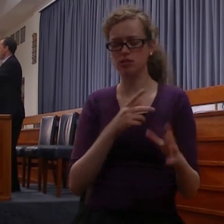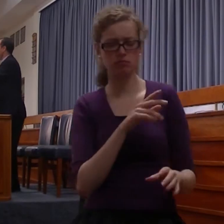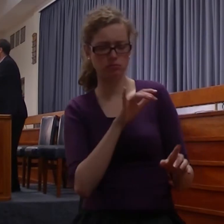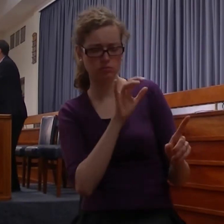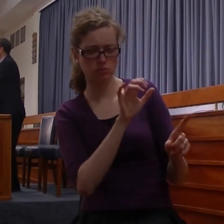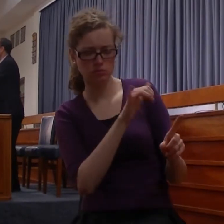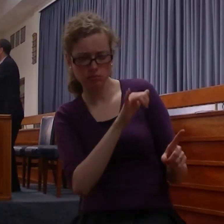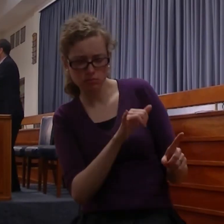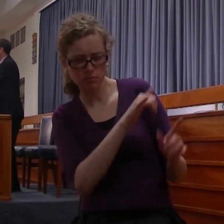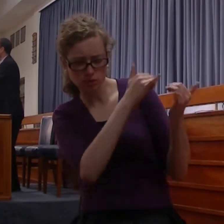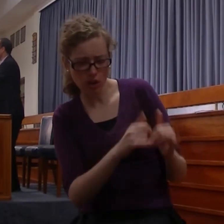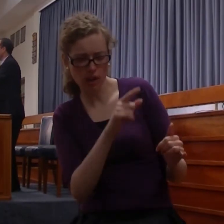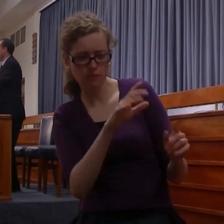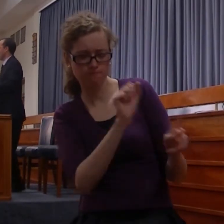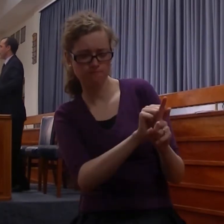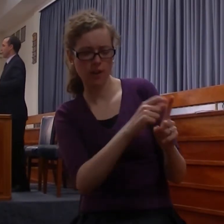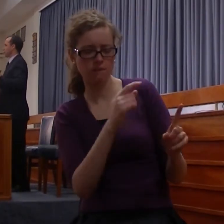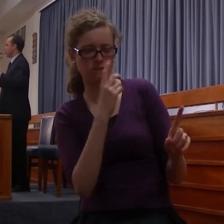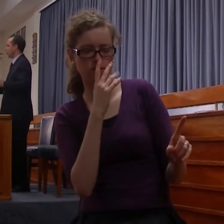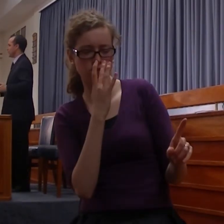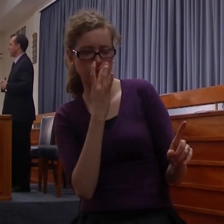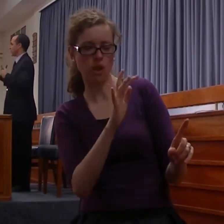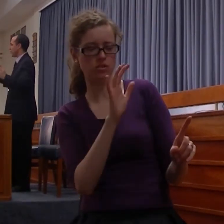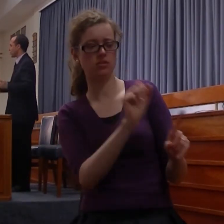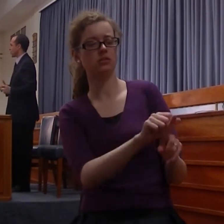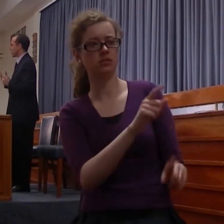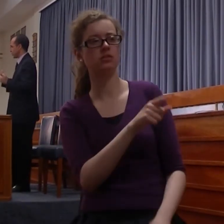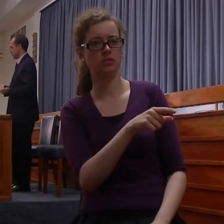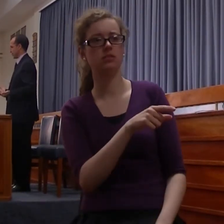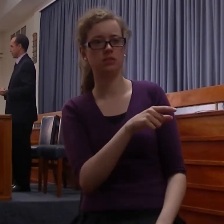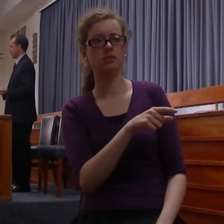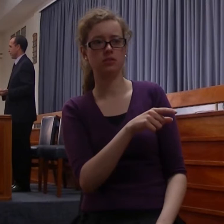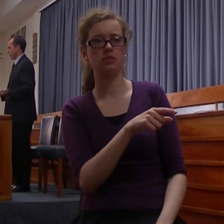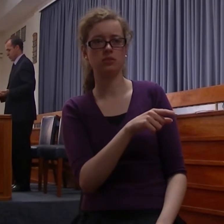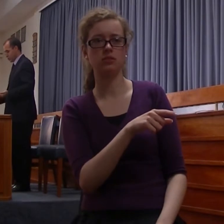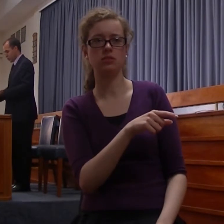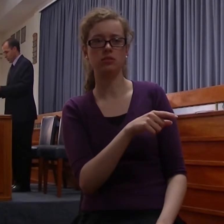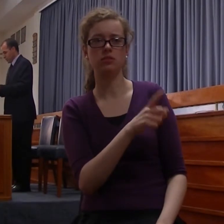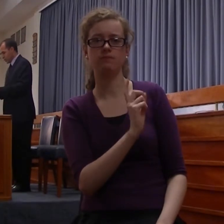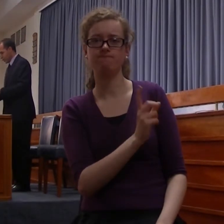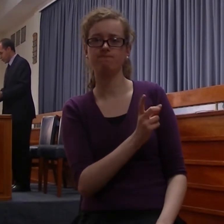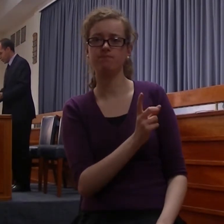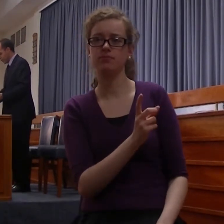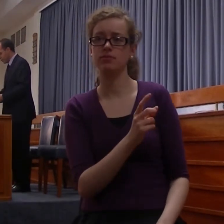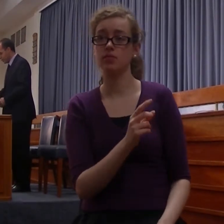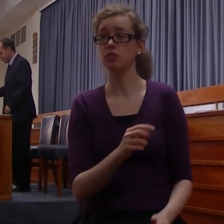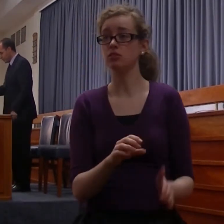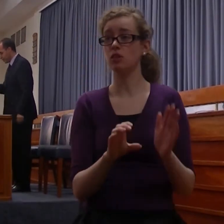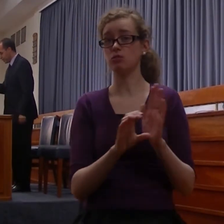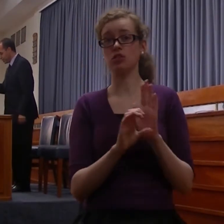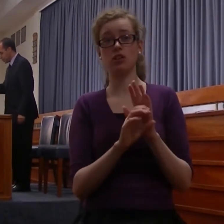that are saying they are apostles, but they were found false apostles